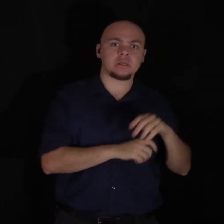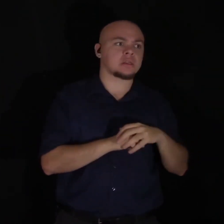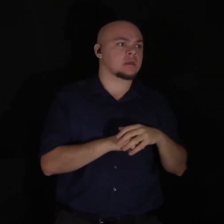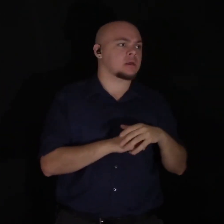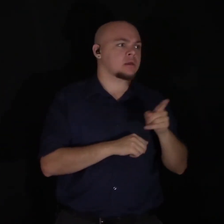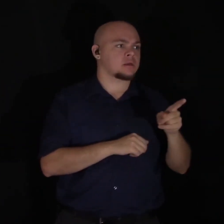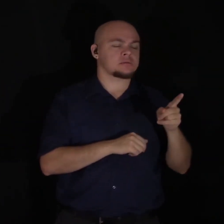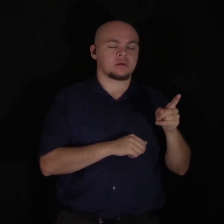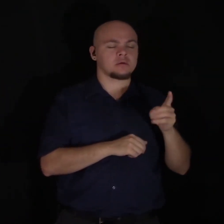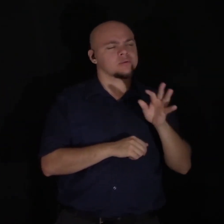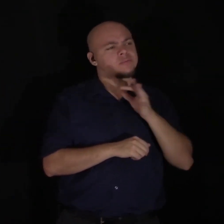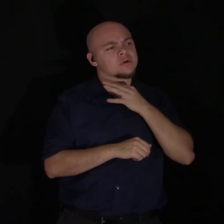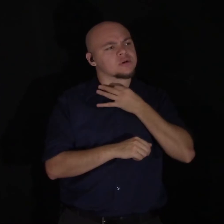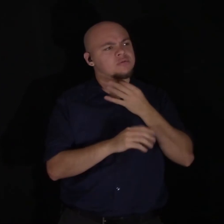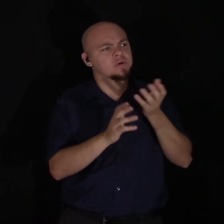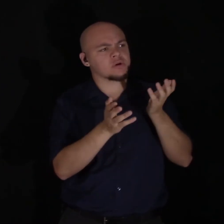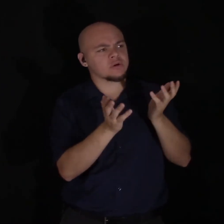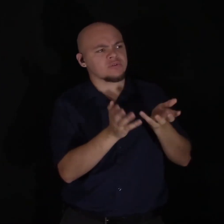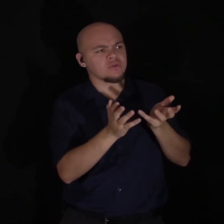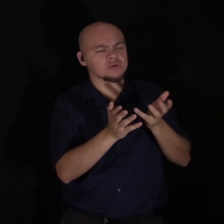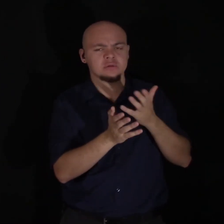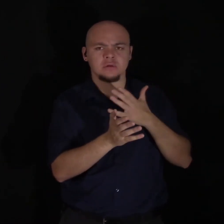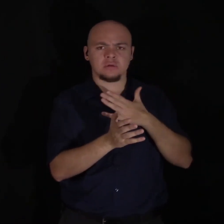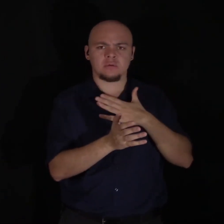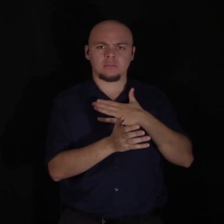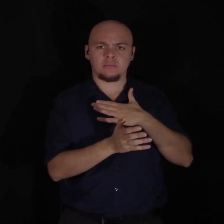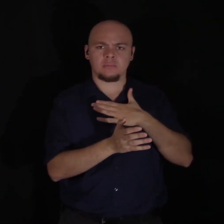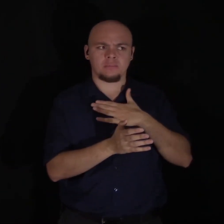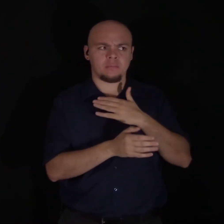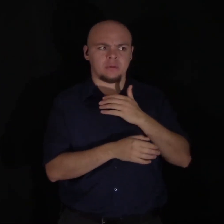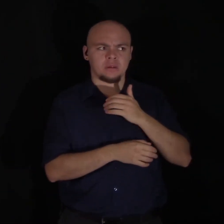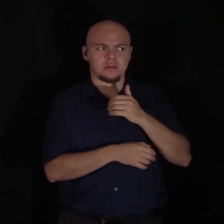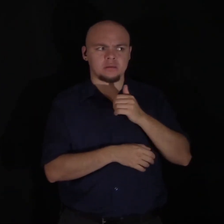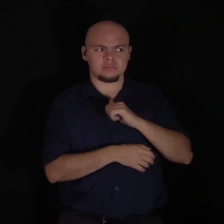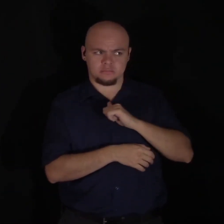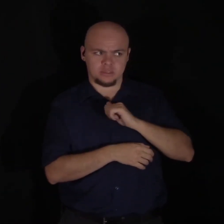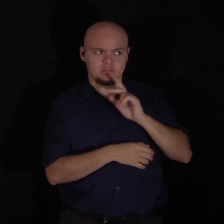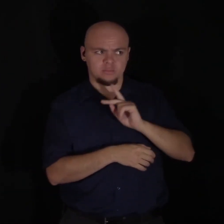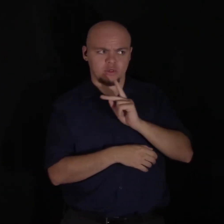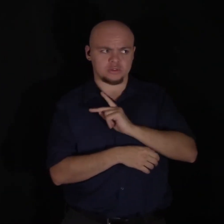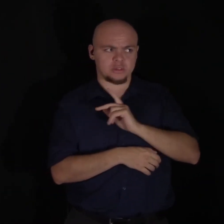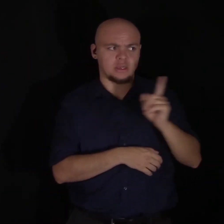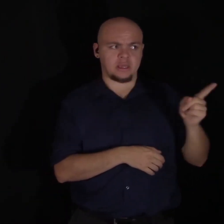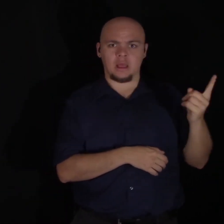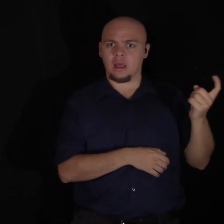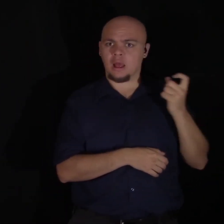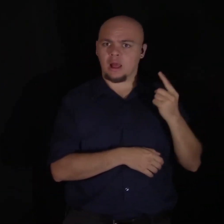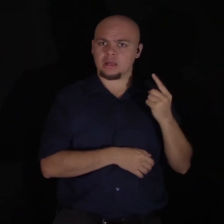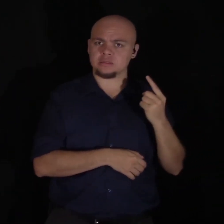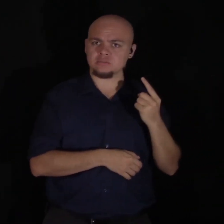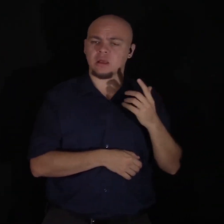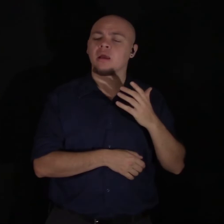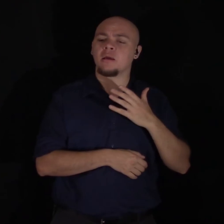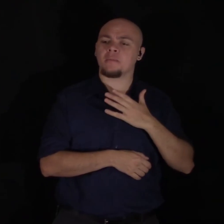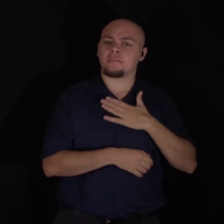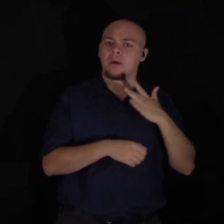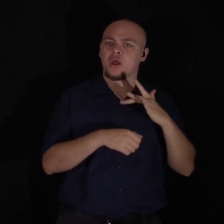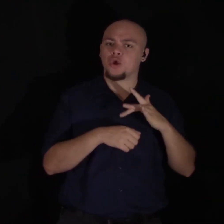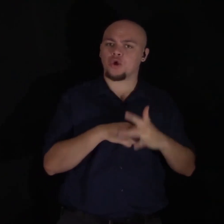to converse concerning myself personally. He asked me the history of my early years.